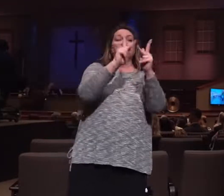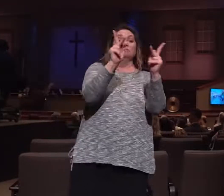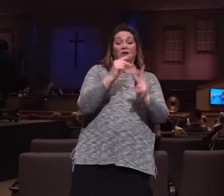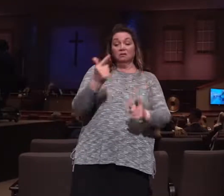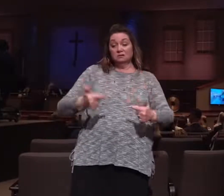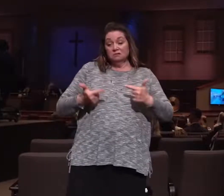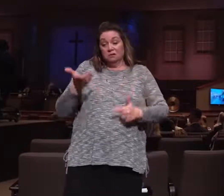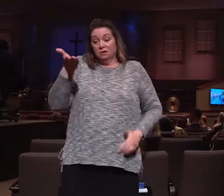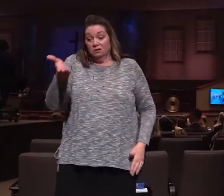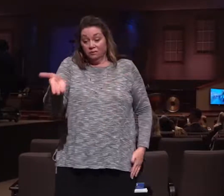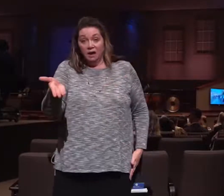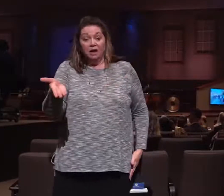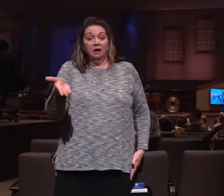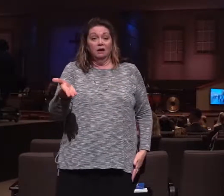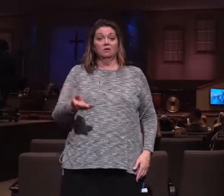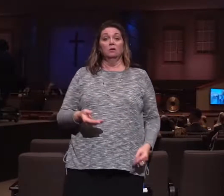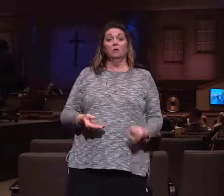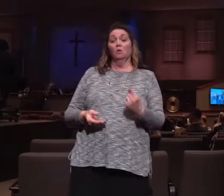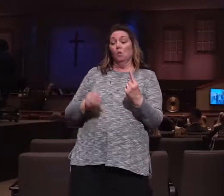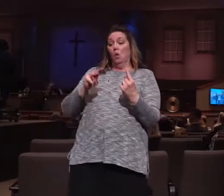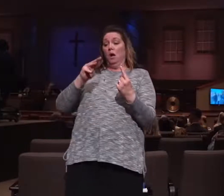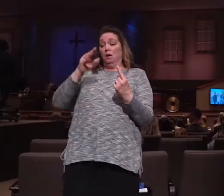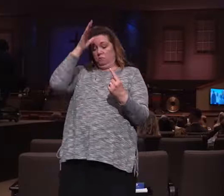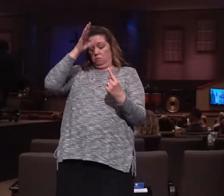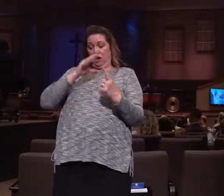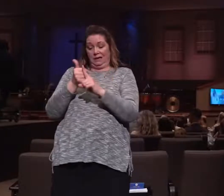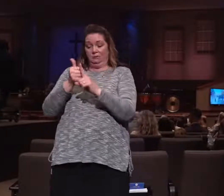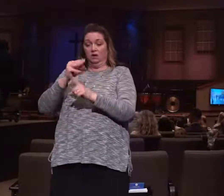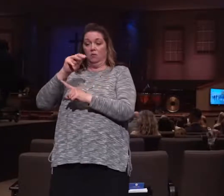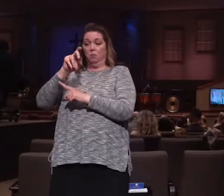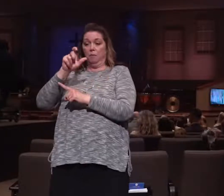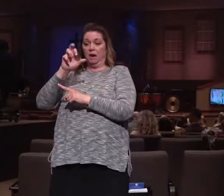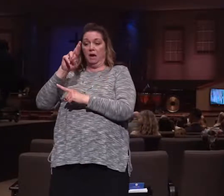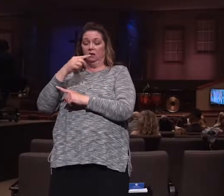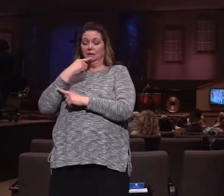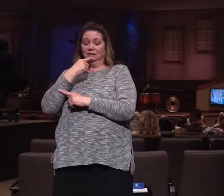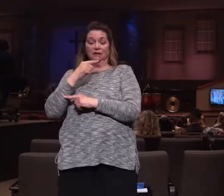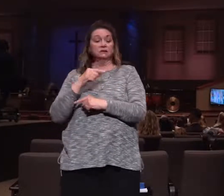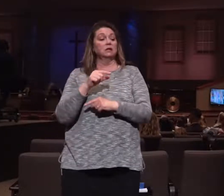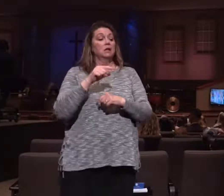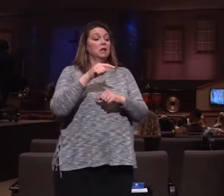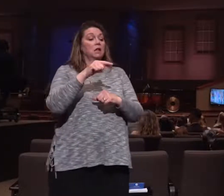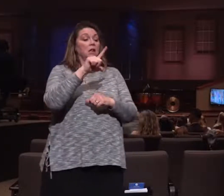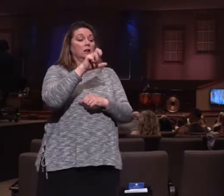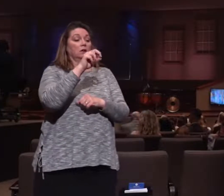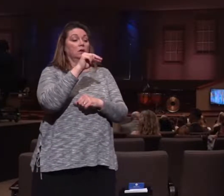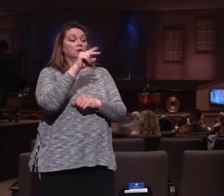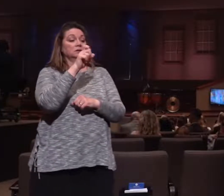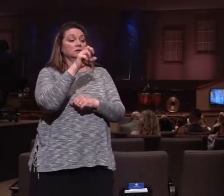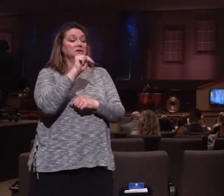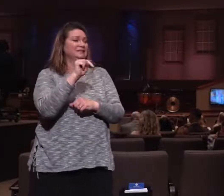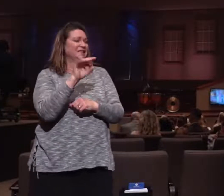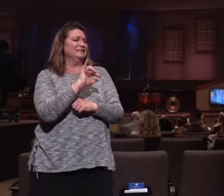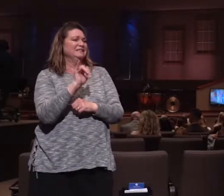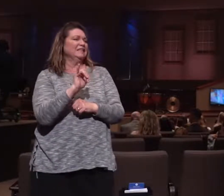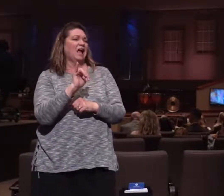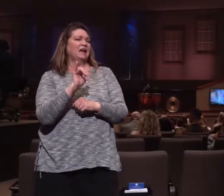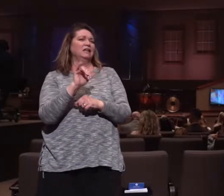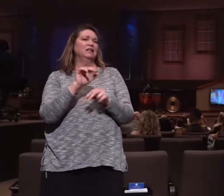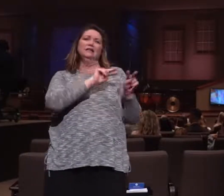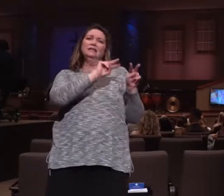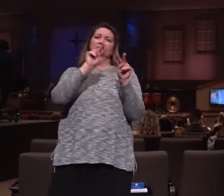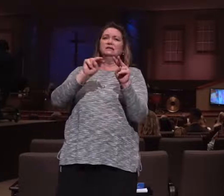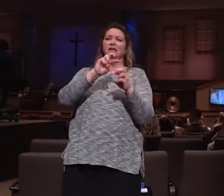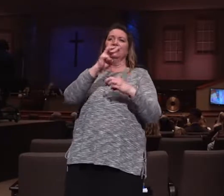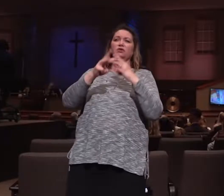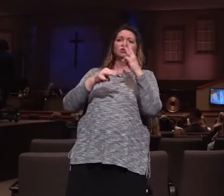city, Mayor Sadiq Khan said, "London is the world in one city, with